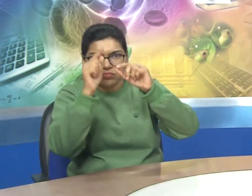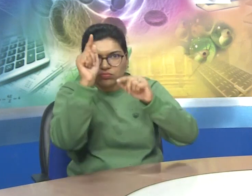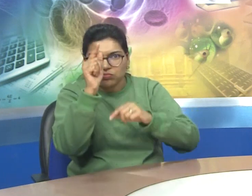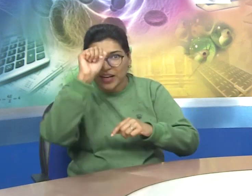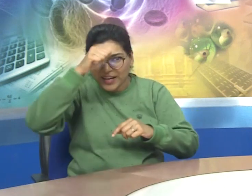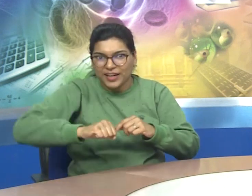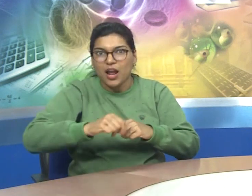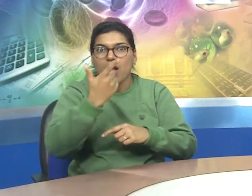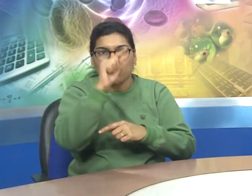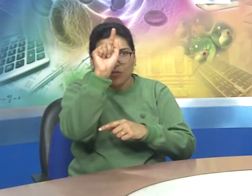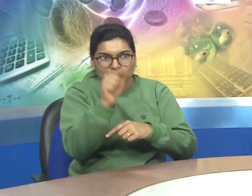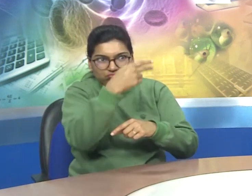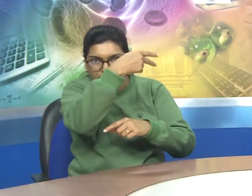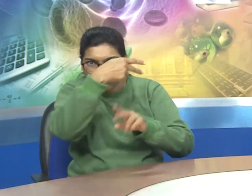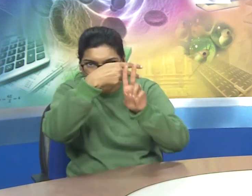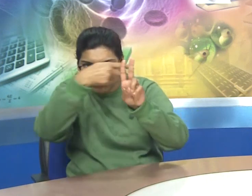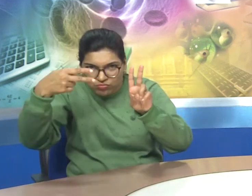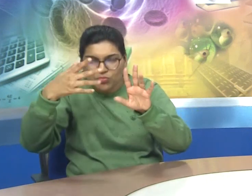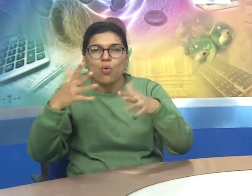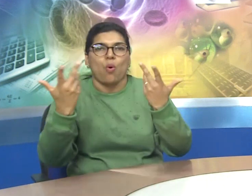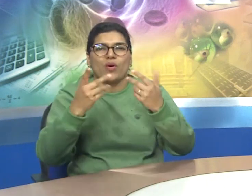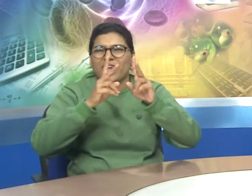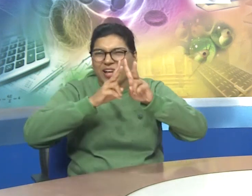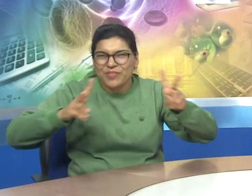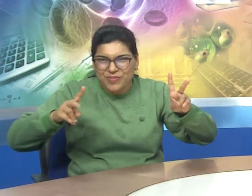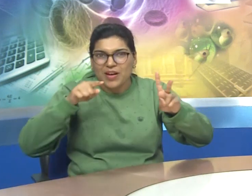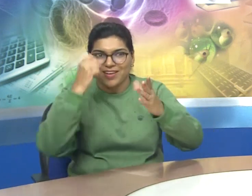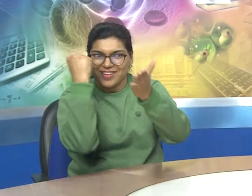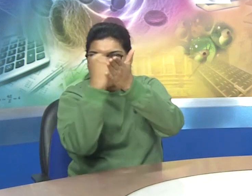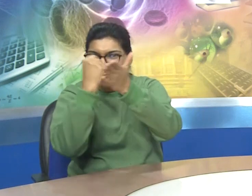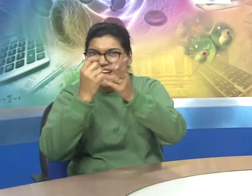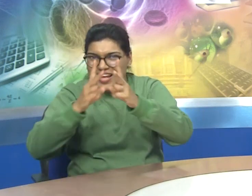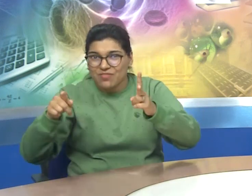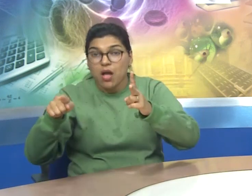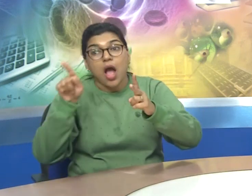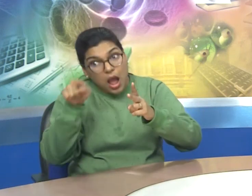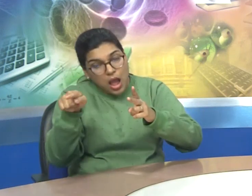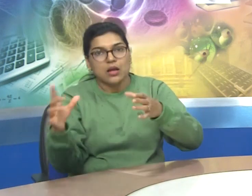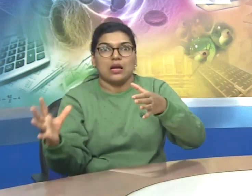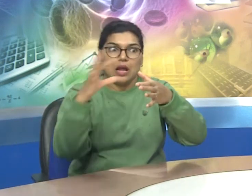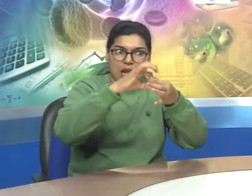We all know that there are different symbols. Like in India, we have a symbol for